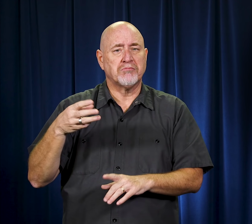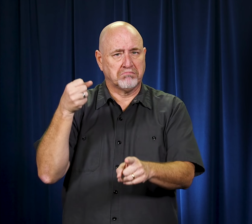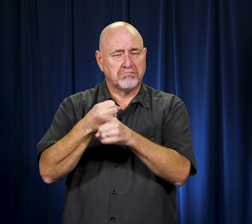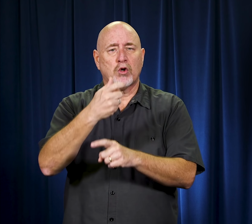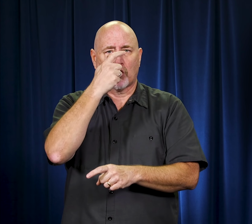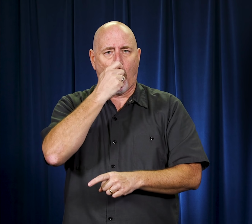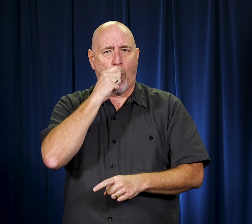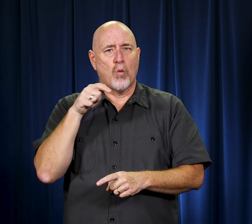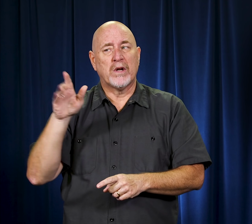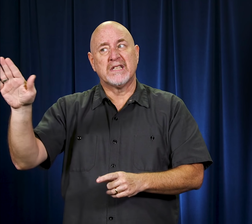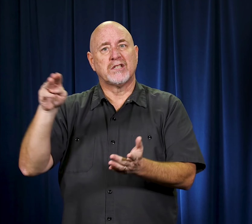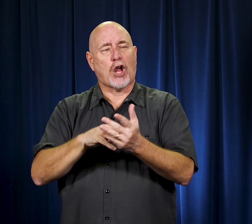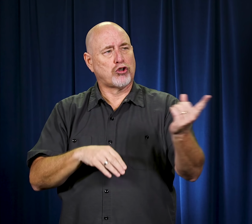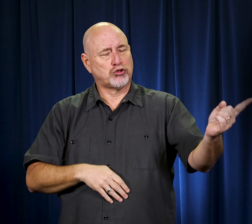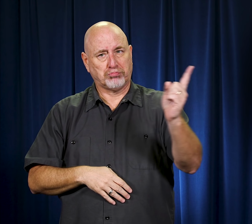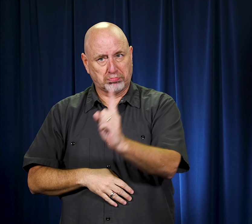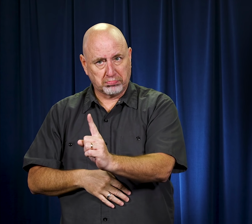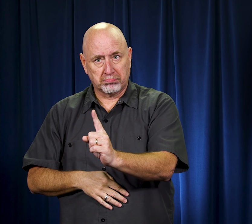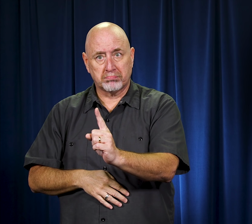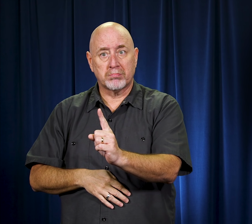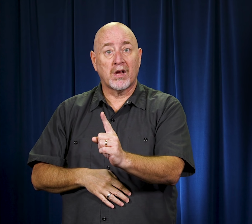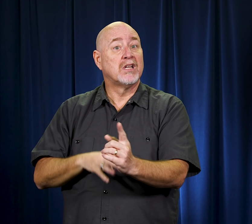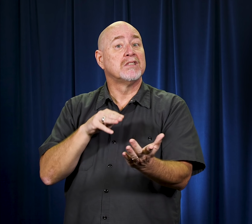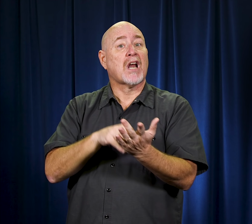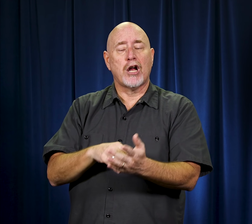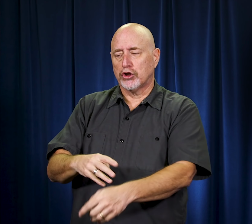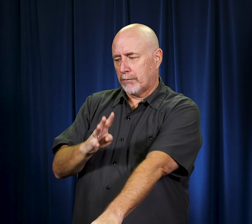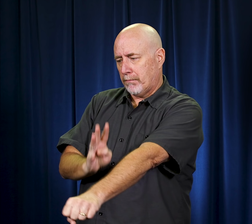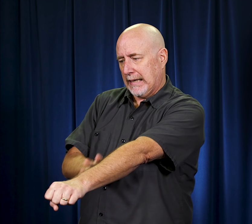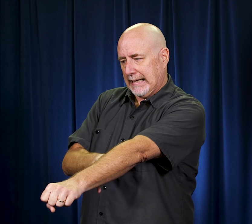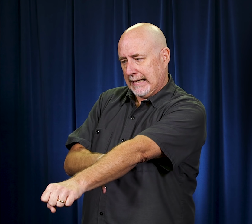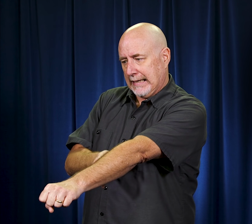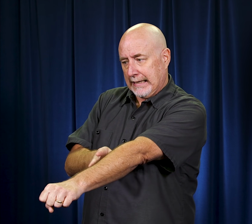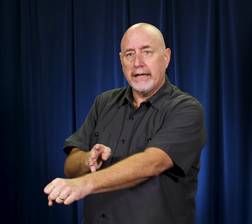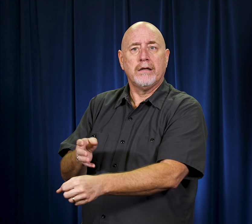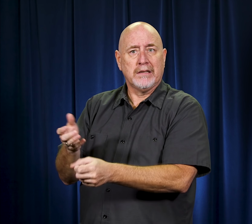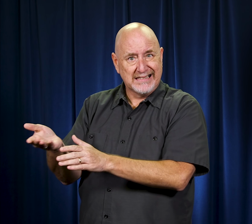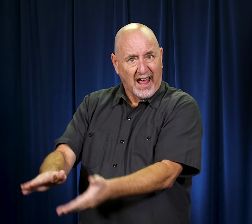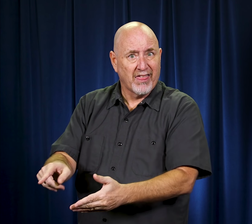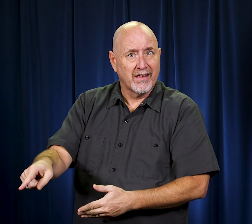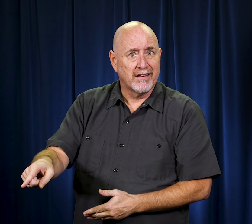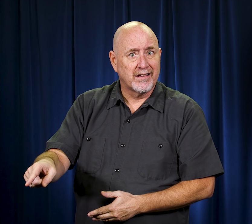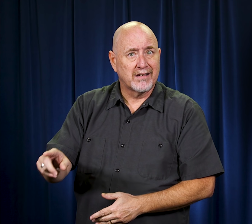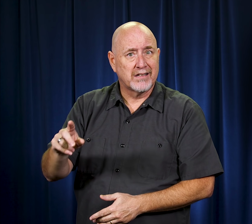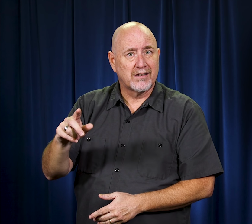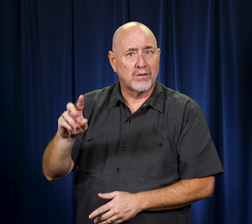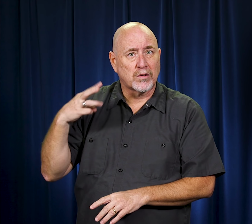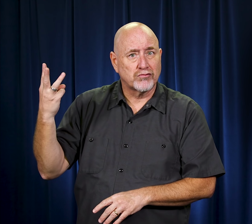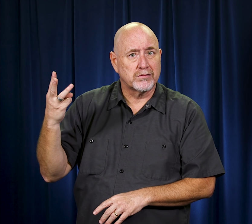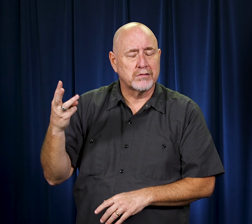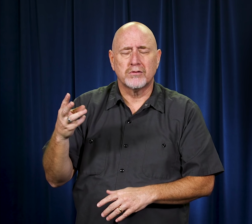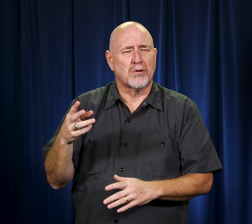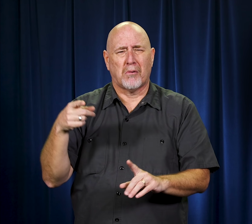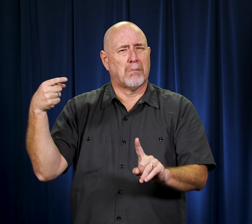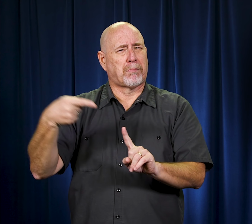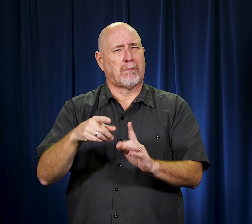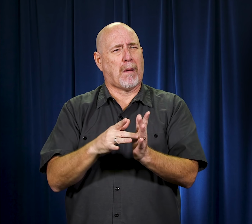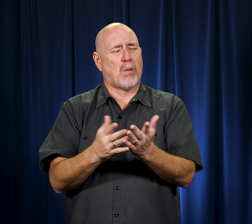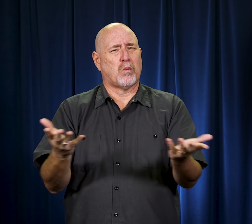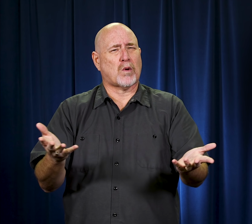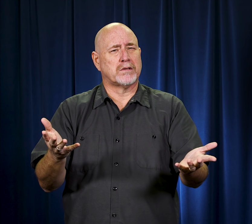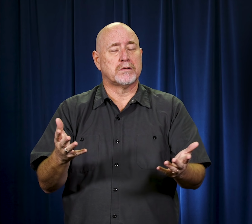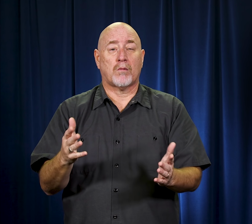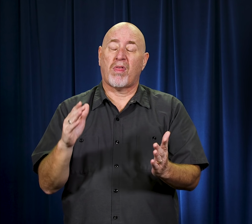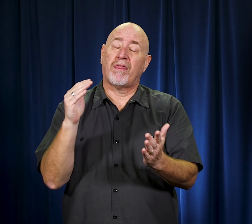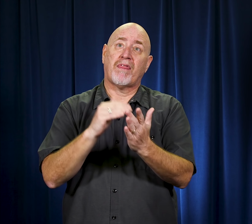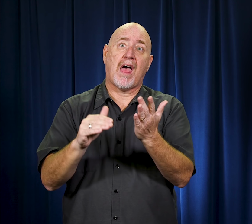cold and his doctor was called and he literally bled him to death. So what does that have to do with the Bible?